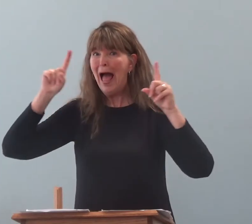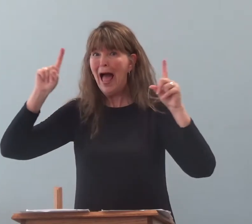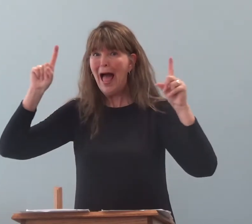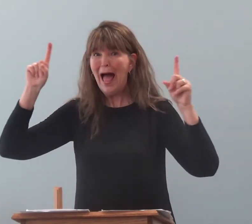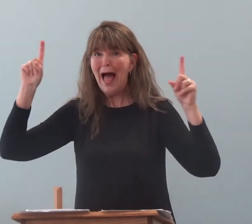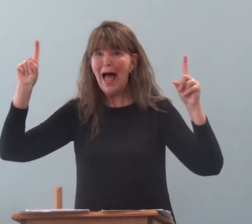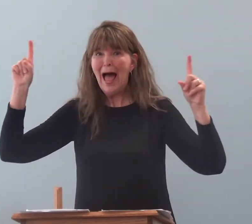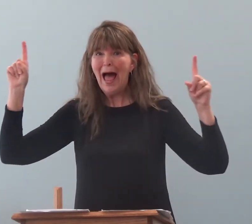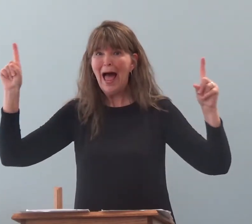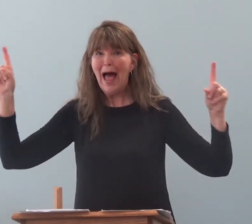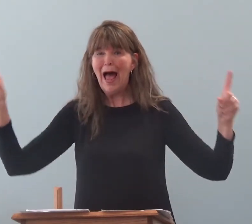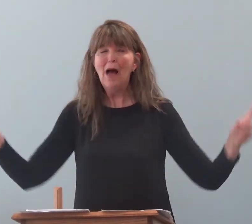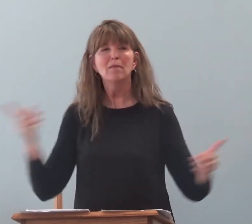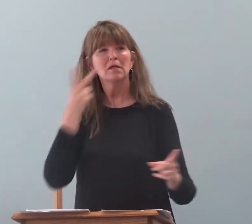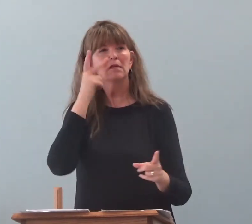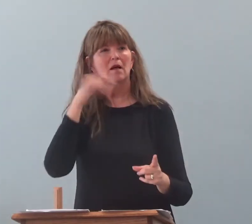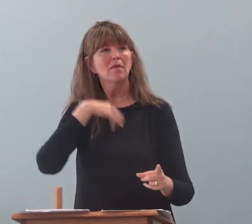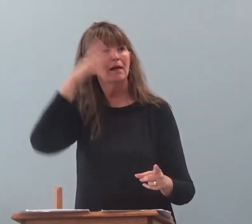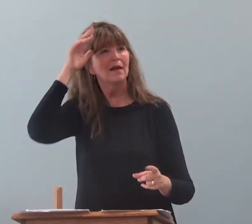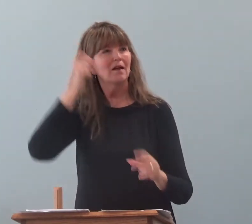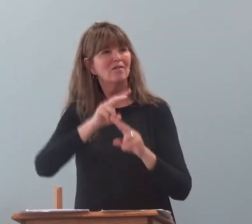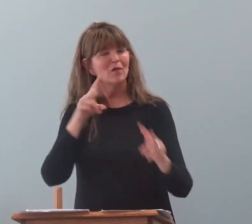mean, not just a little bit different. They are polar opposites.